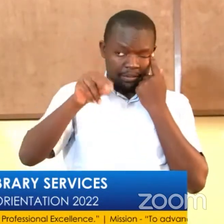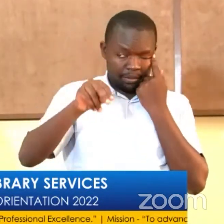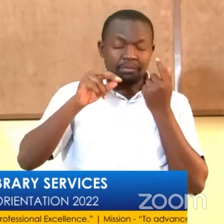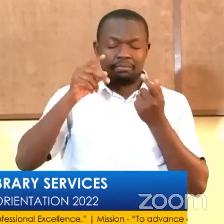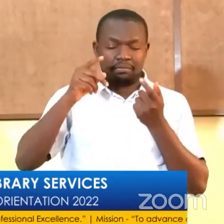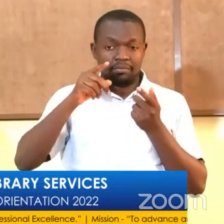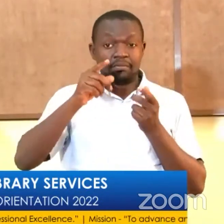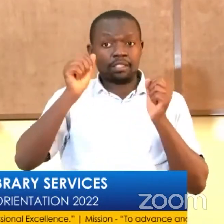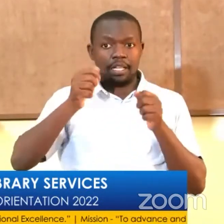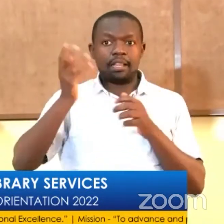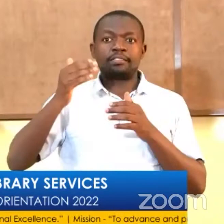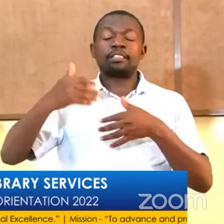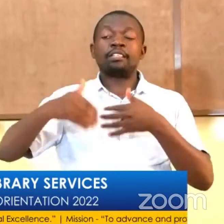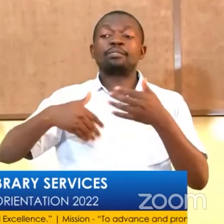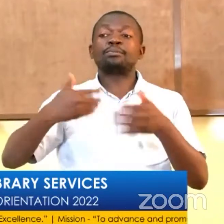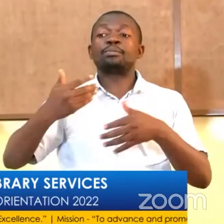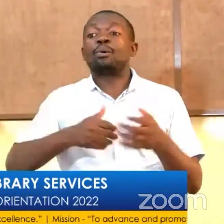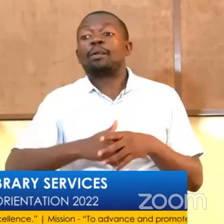lectures.